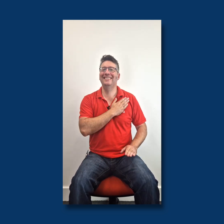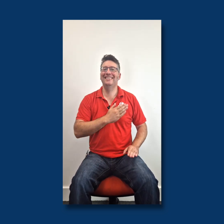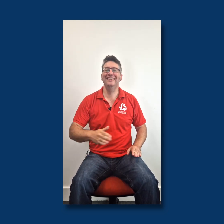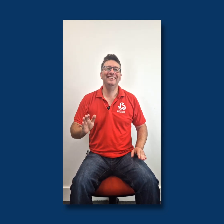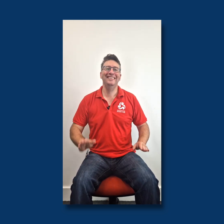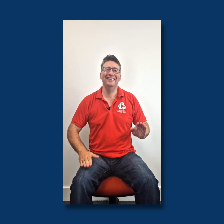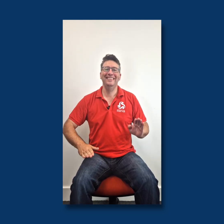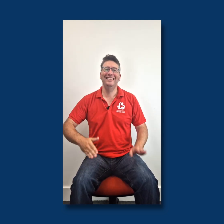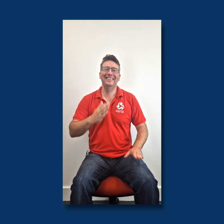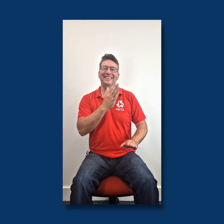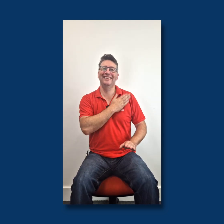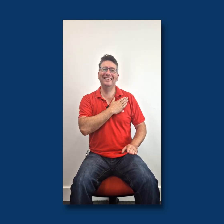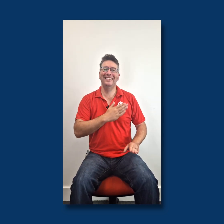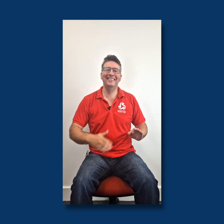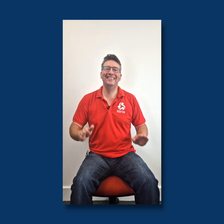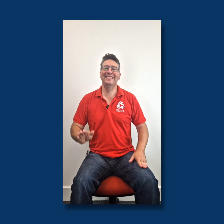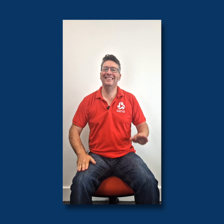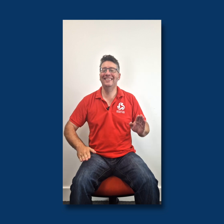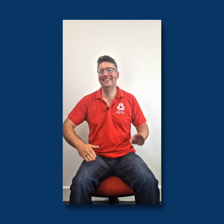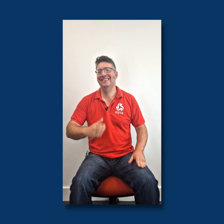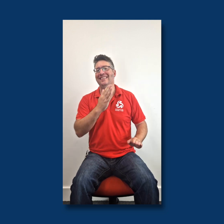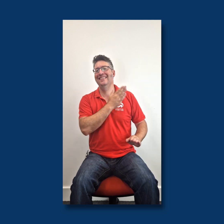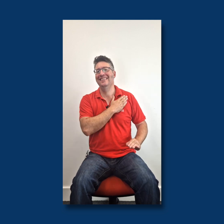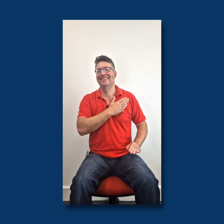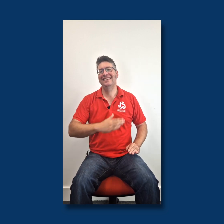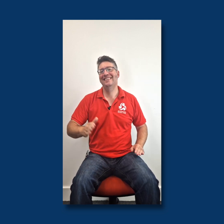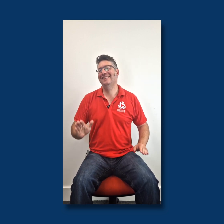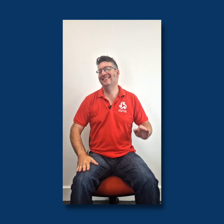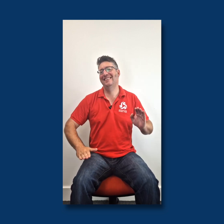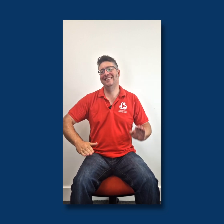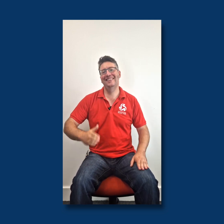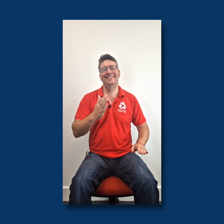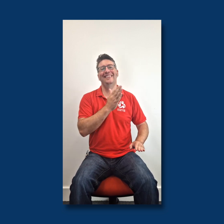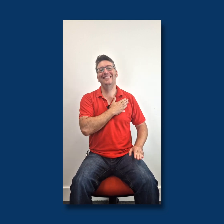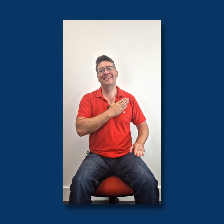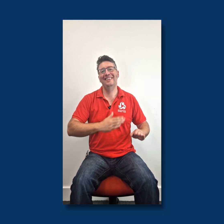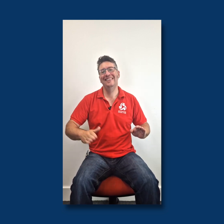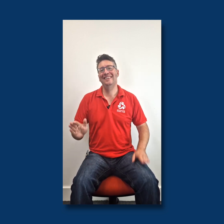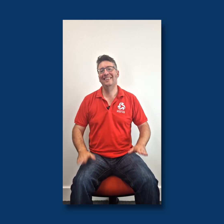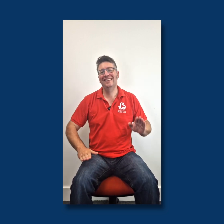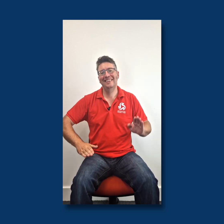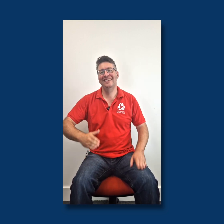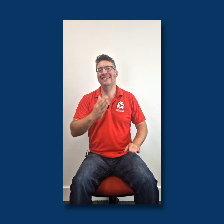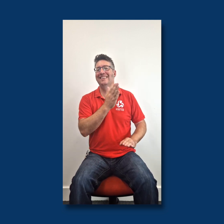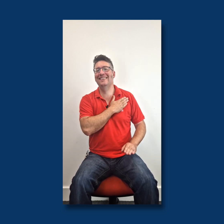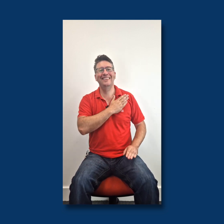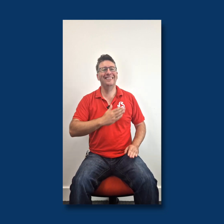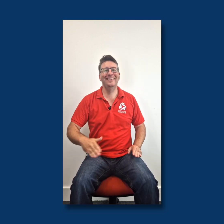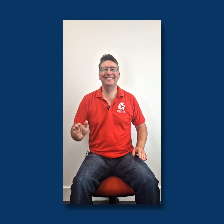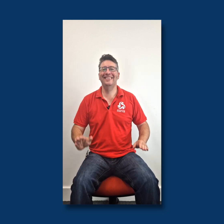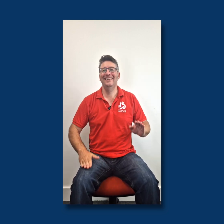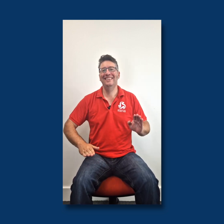I'd rub shoulders with the stars, but I'm only human and I'm drifting in the